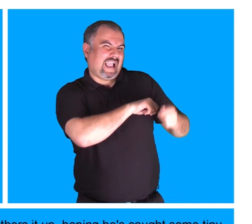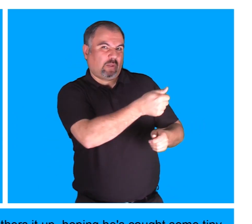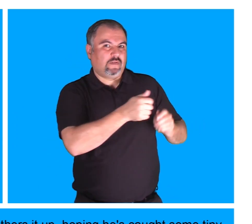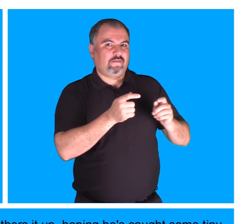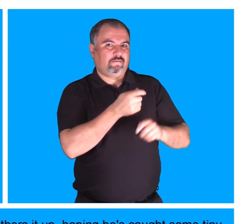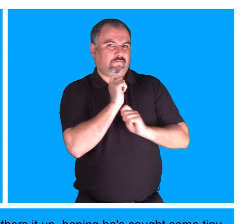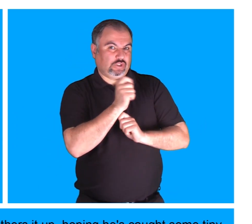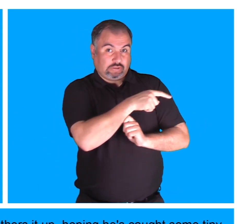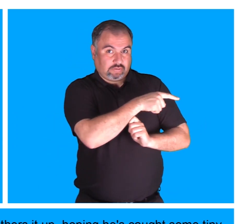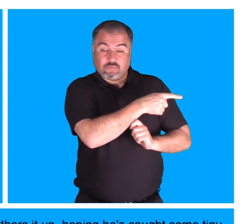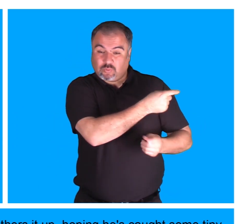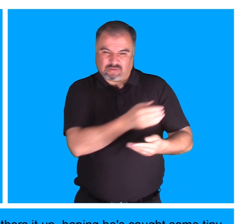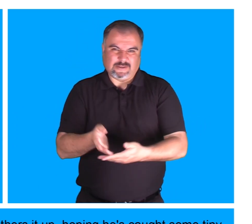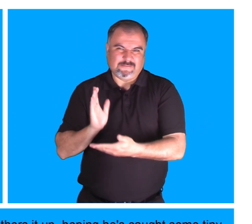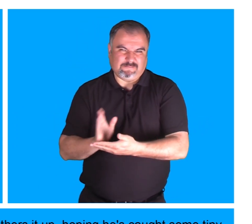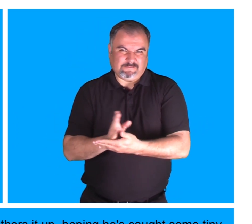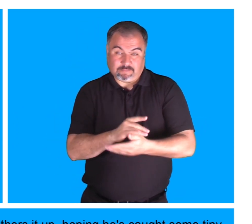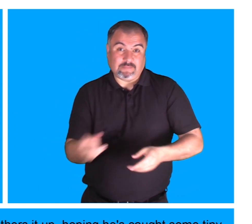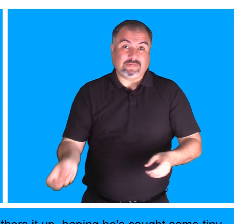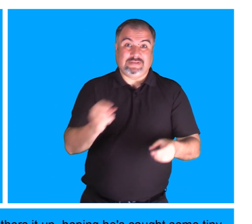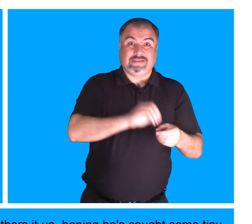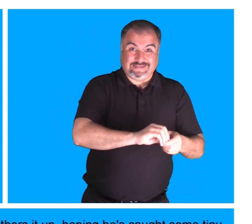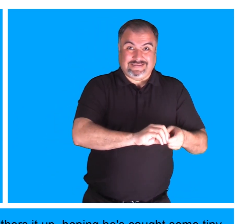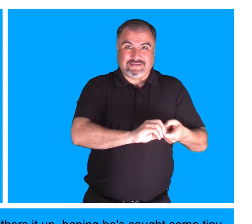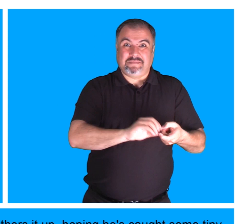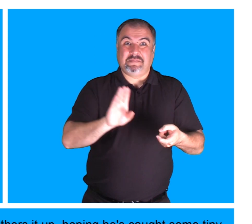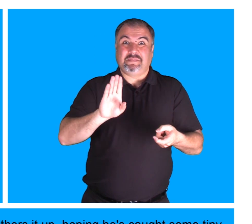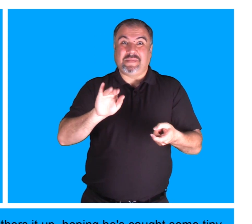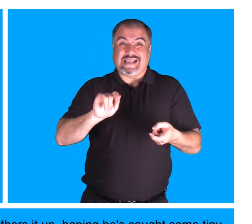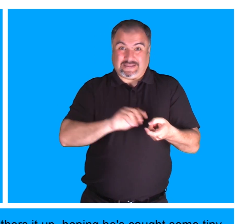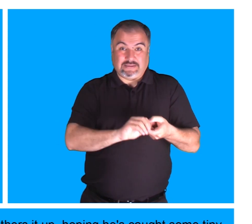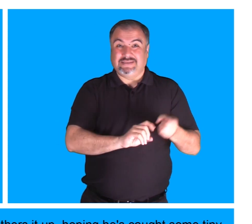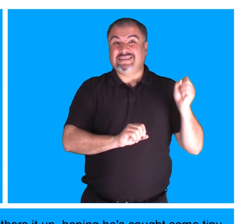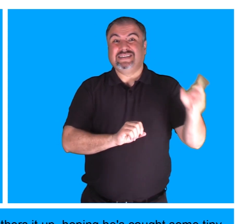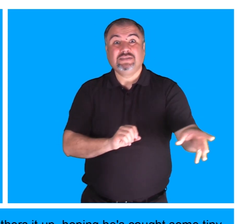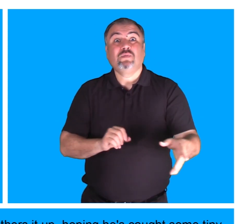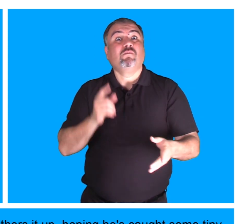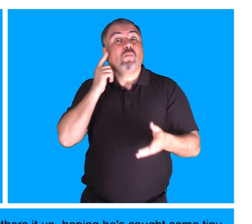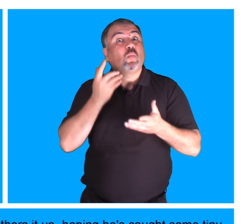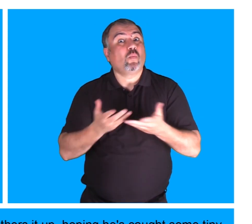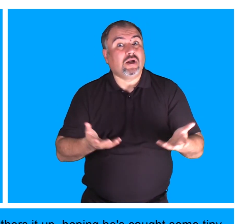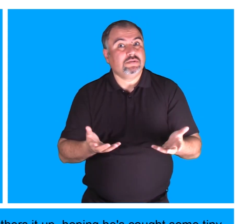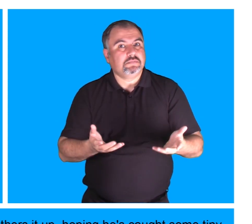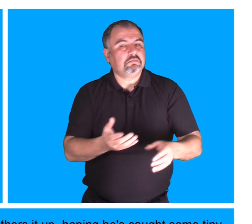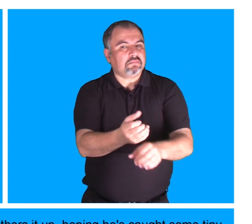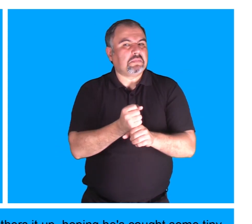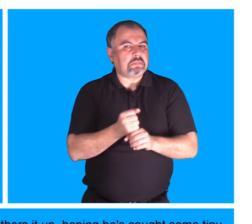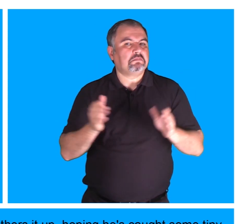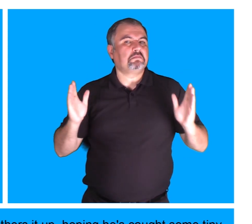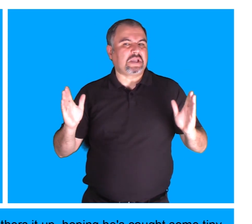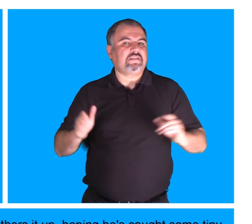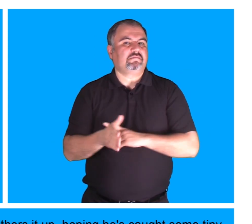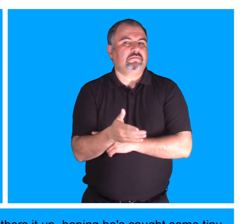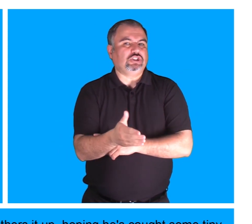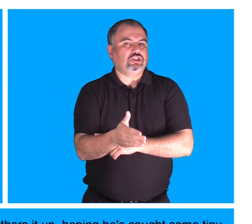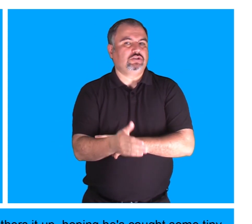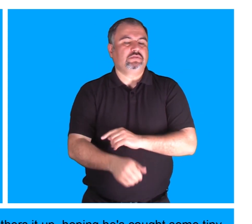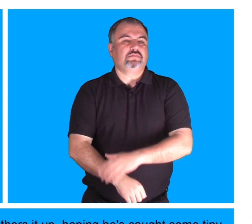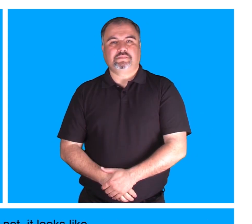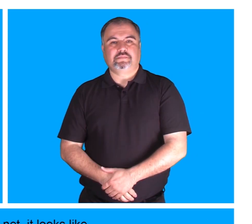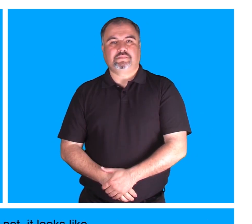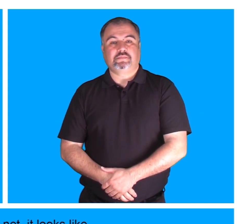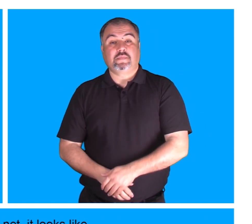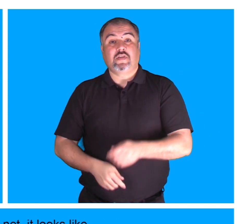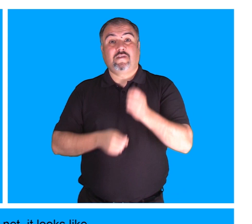little fish to the other fisherman, who will cut it up for bait. With the bait, they can catch even bigger